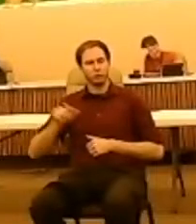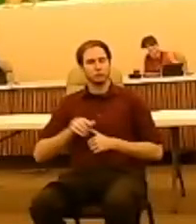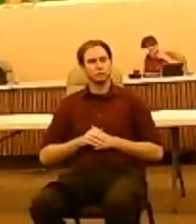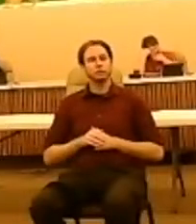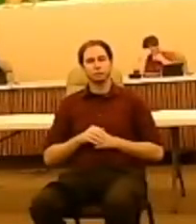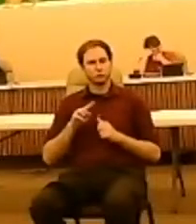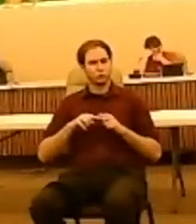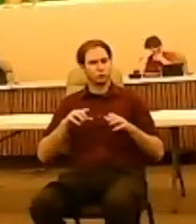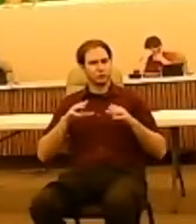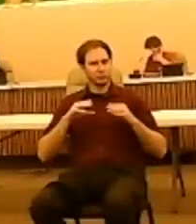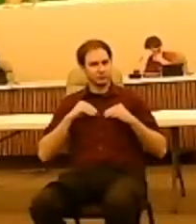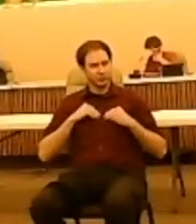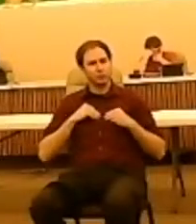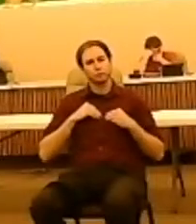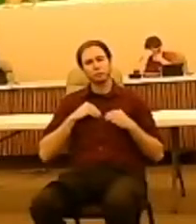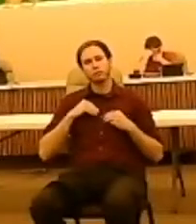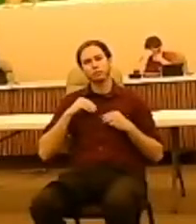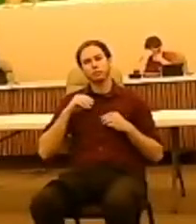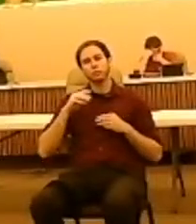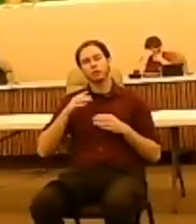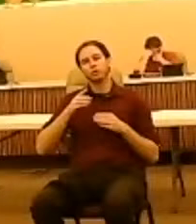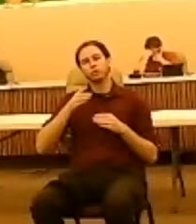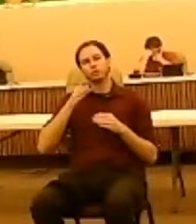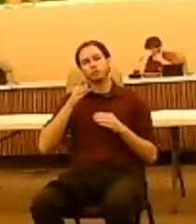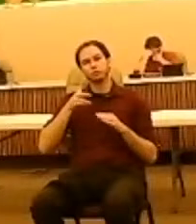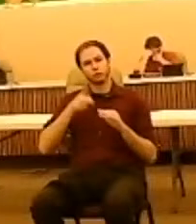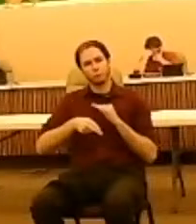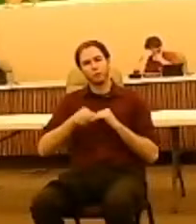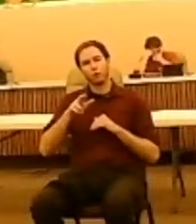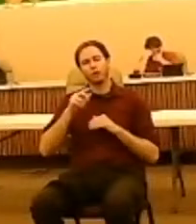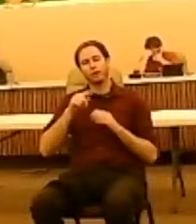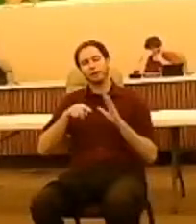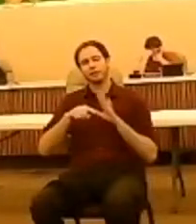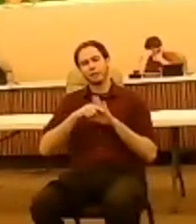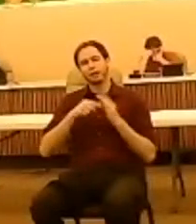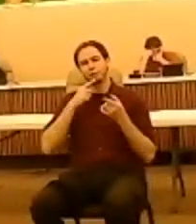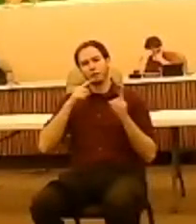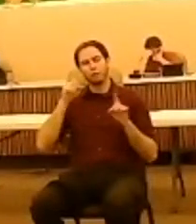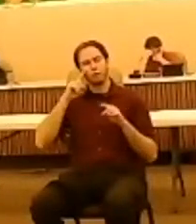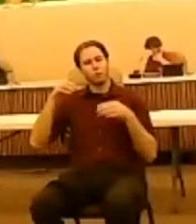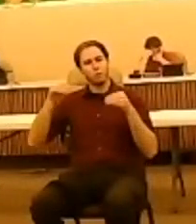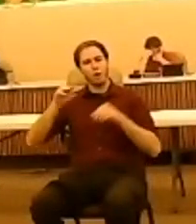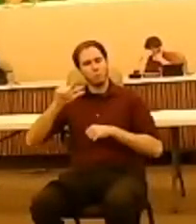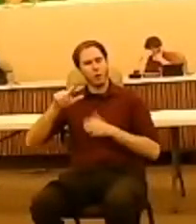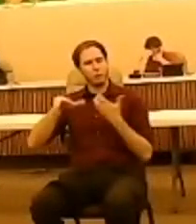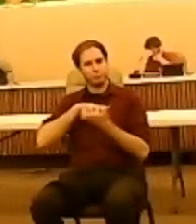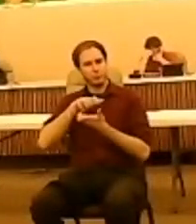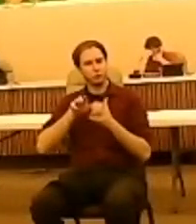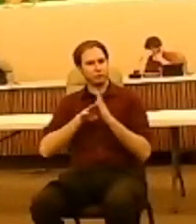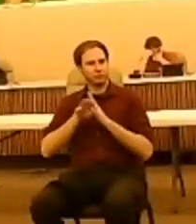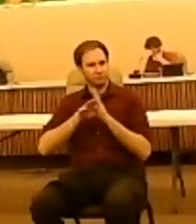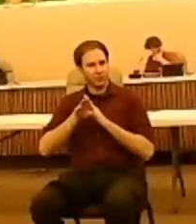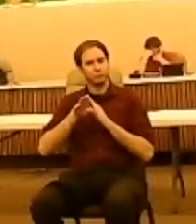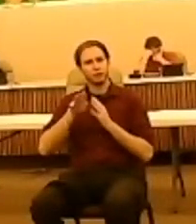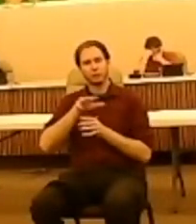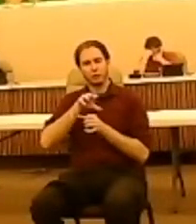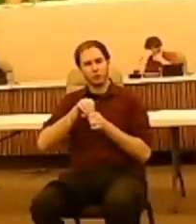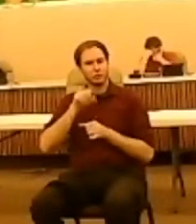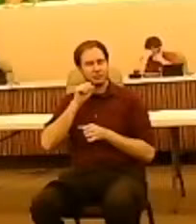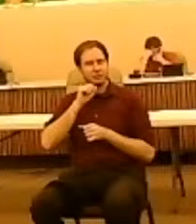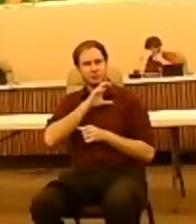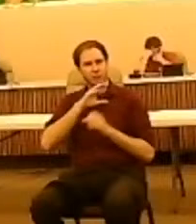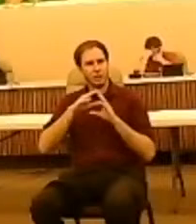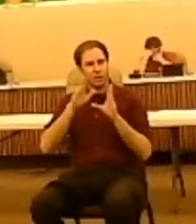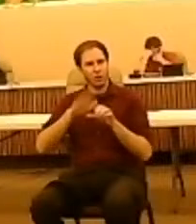to accept seeker determination and issue negative declaration for the Marketplace Mall mixed-use development, including senior housing